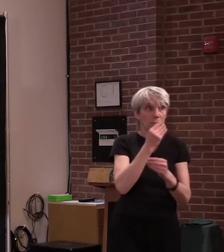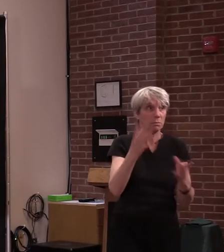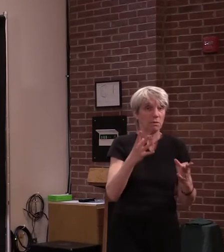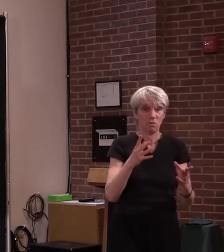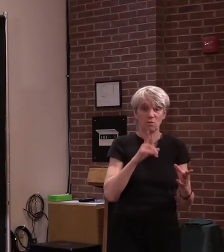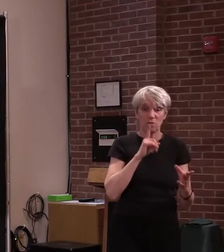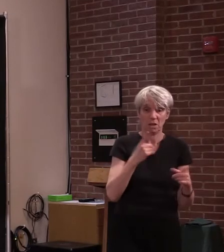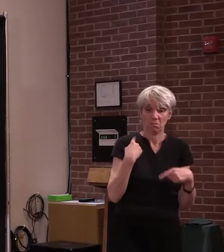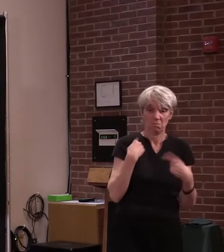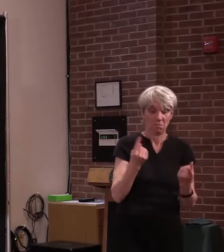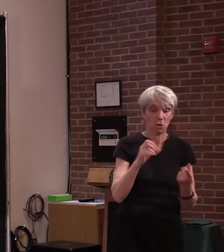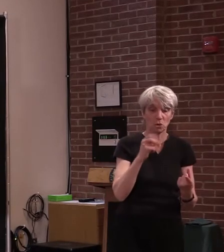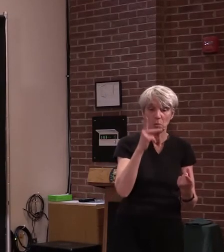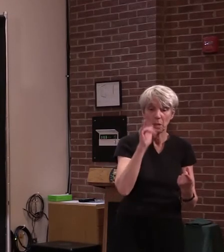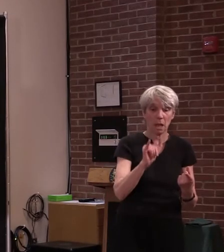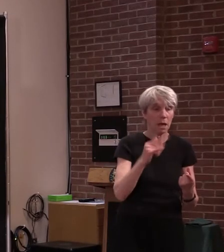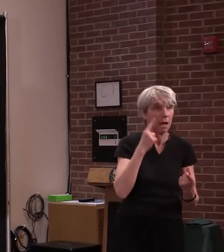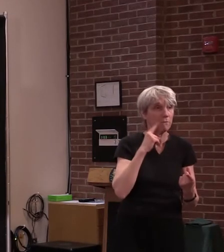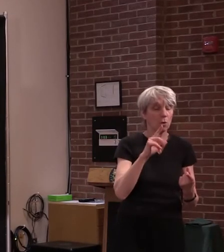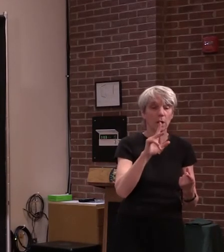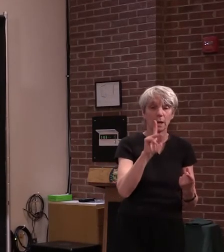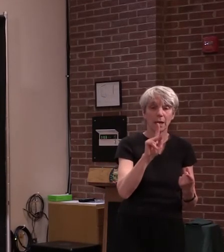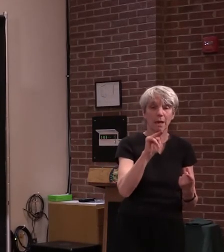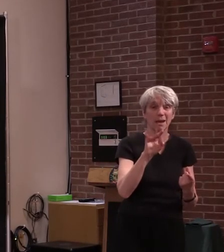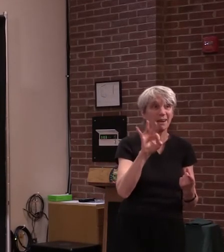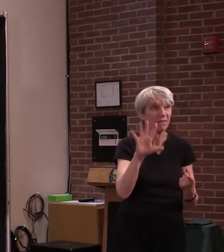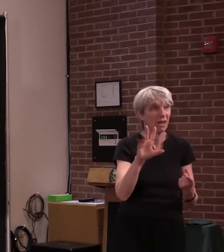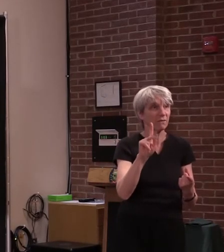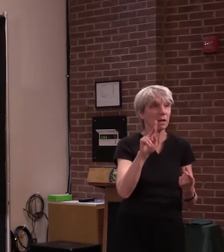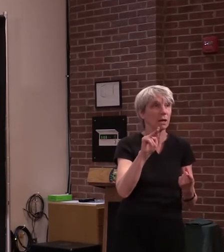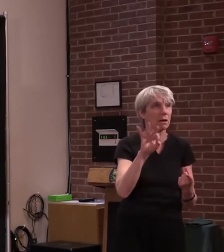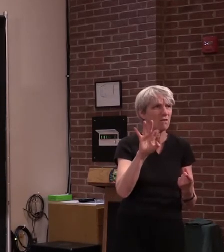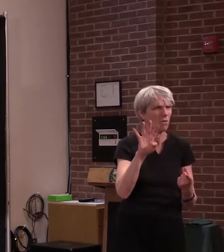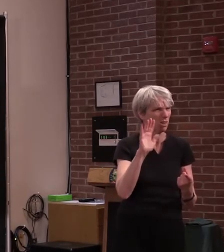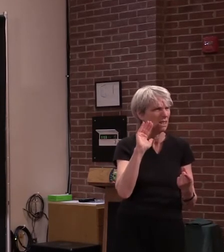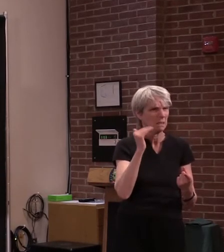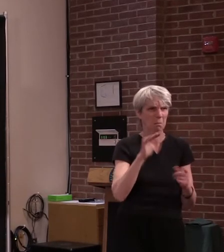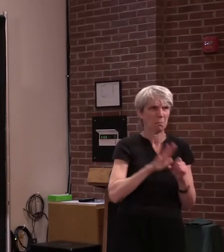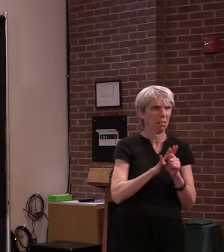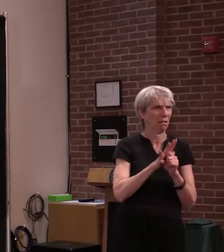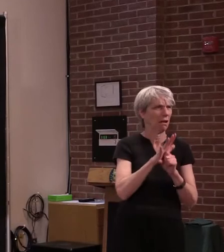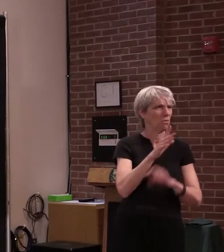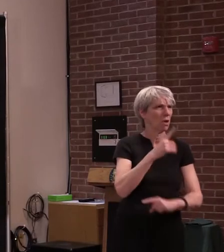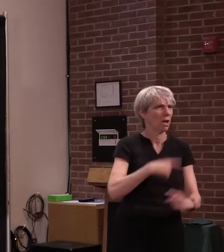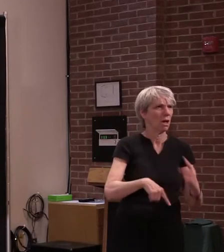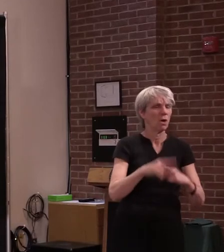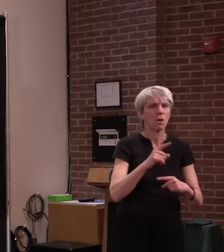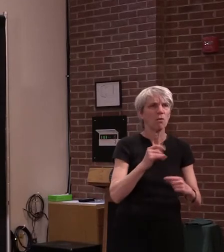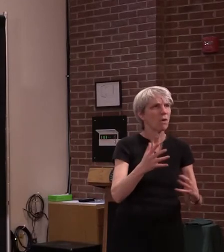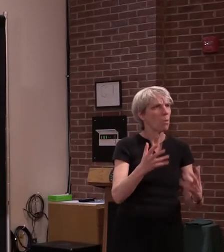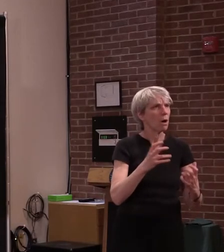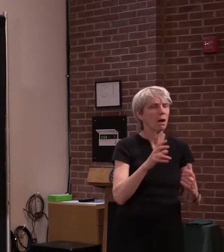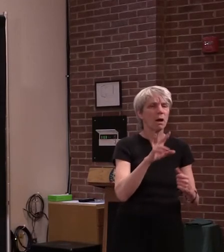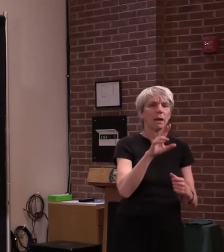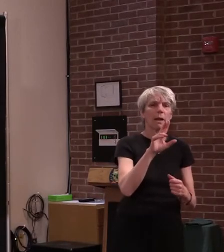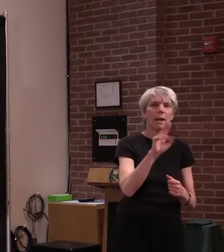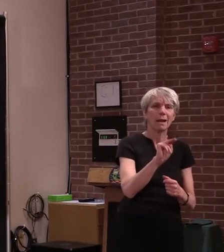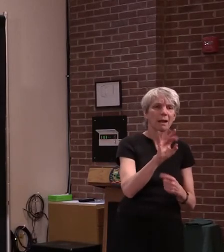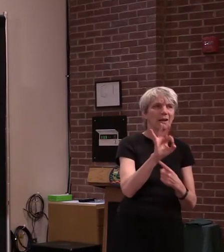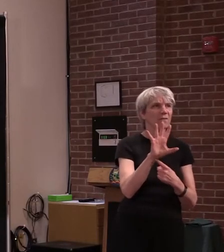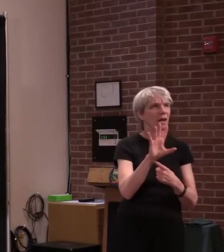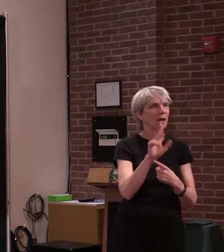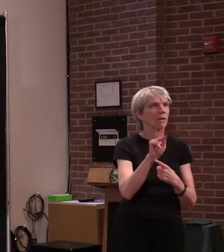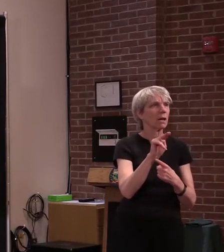point in the supply chain. So folks do have sort of wide availability for N95, KN95, and other